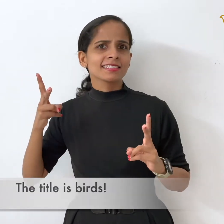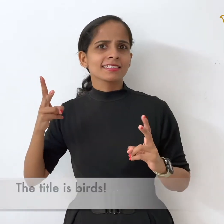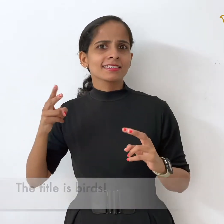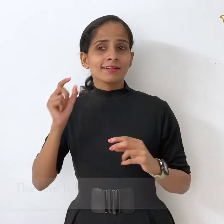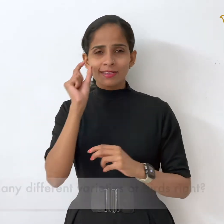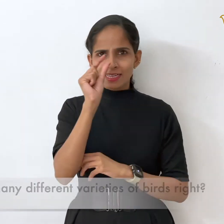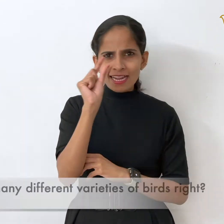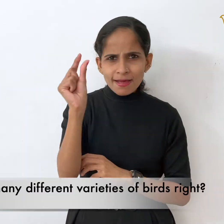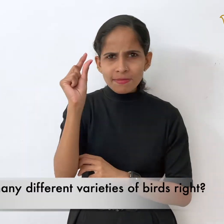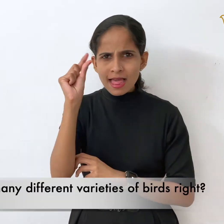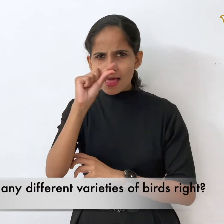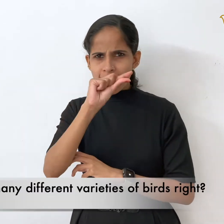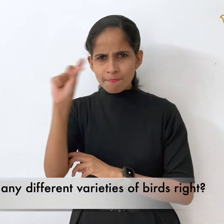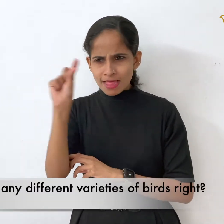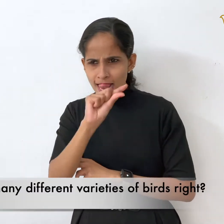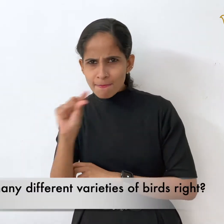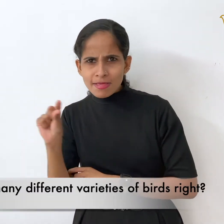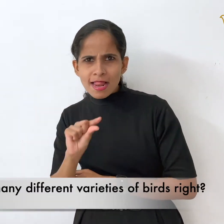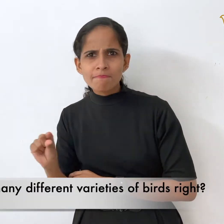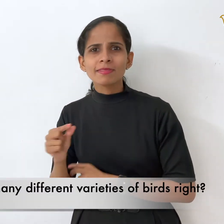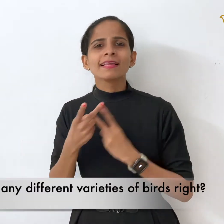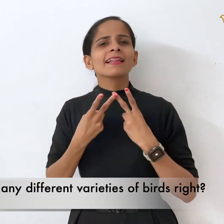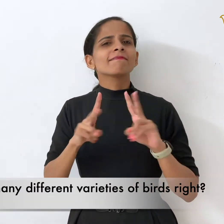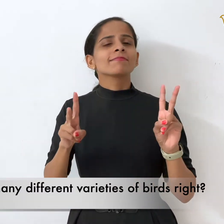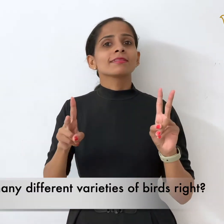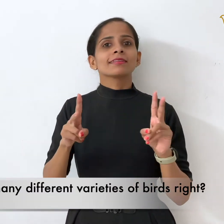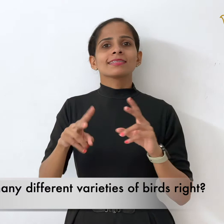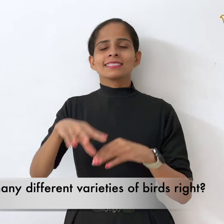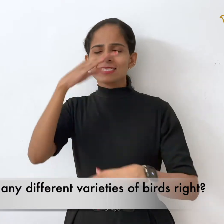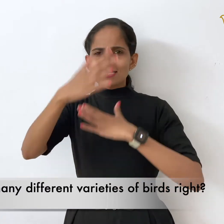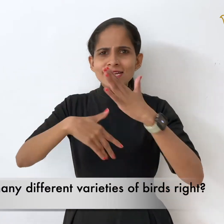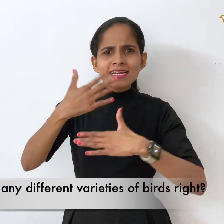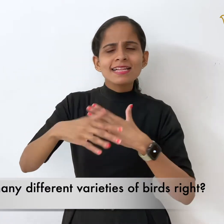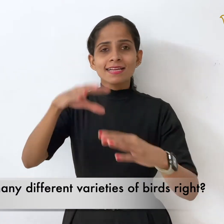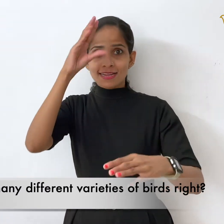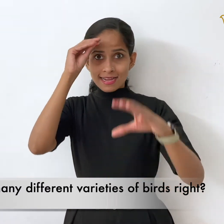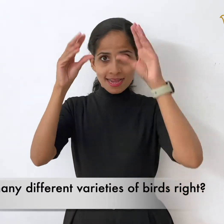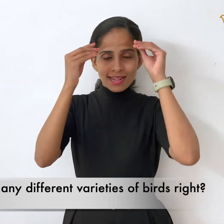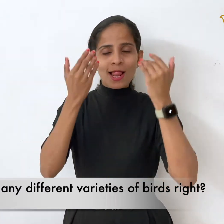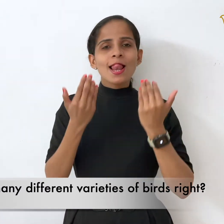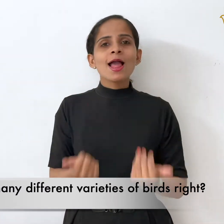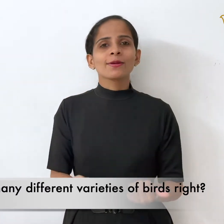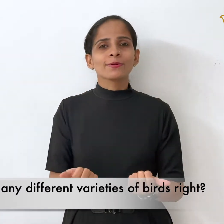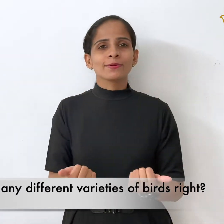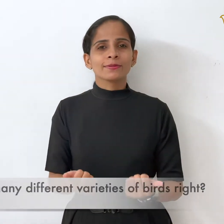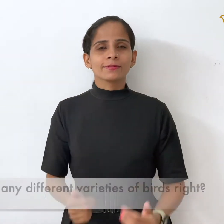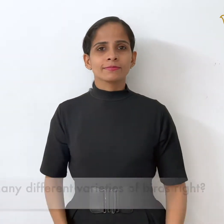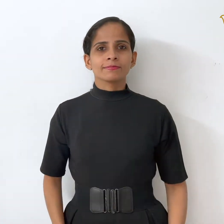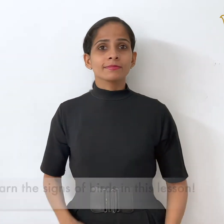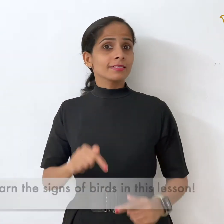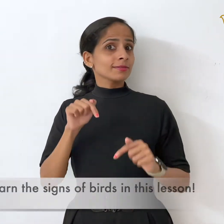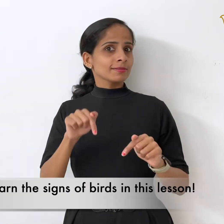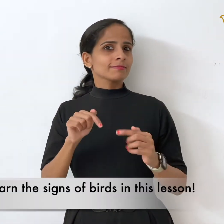There are so many different varieties of birds. We will learn the signs for birds in this